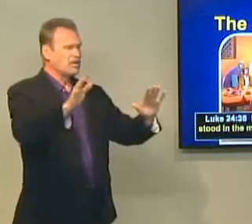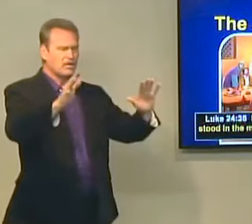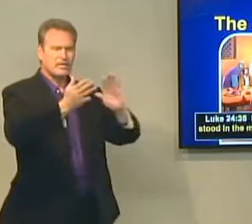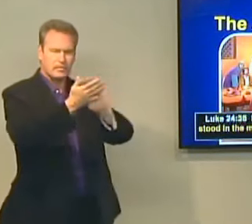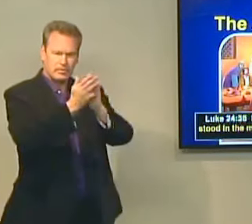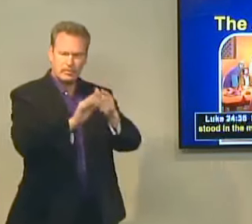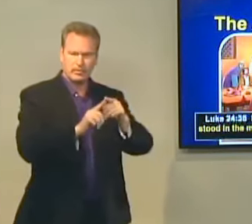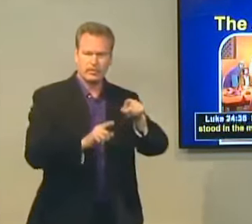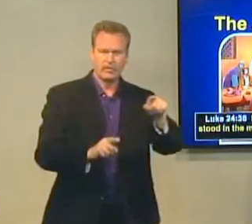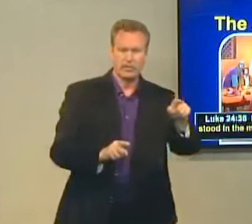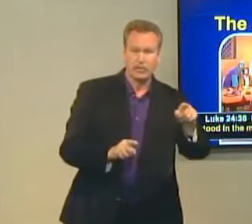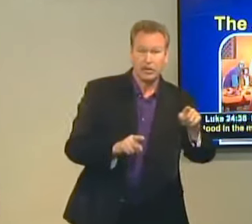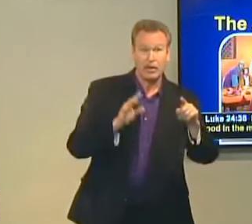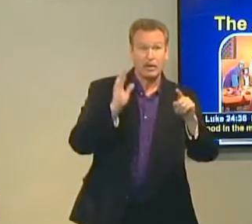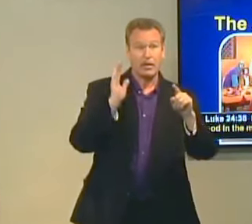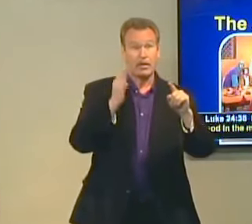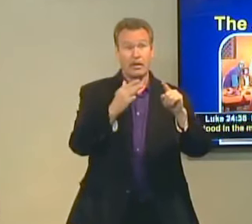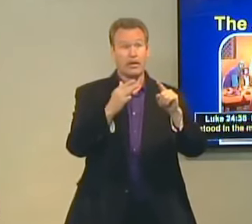And said to them. Peace be to you.